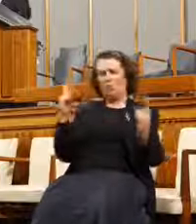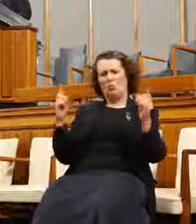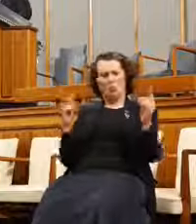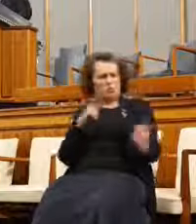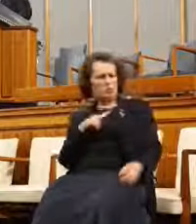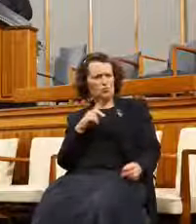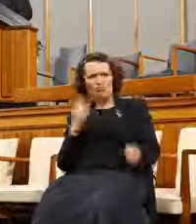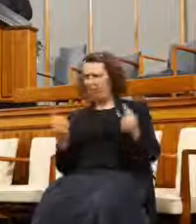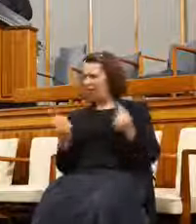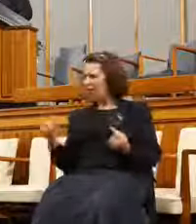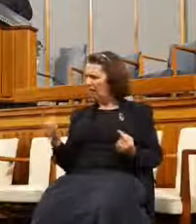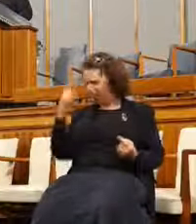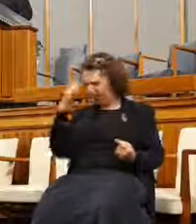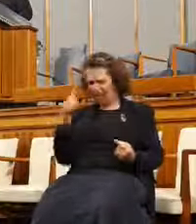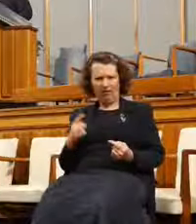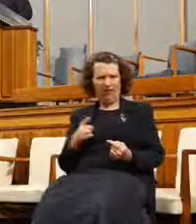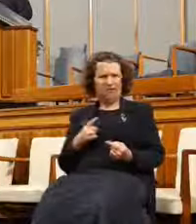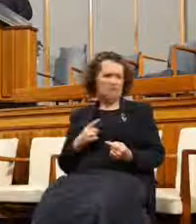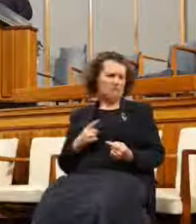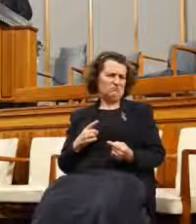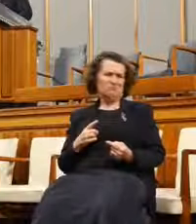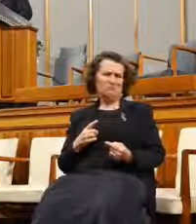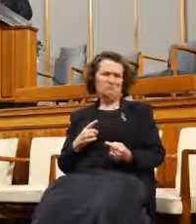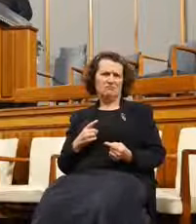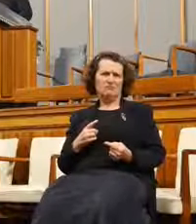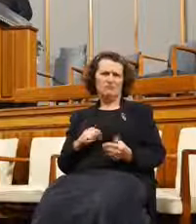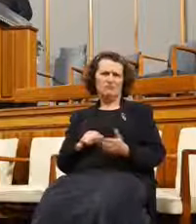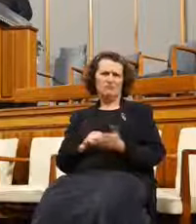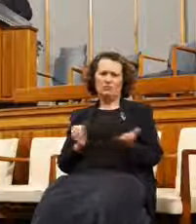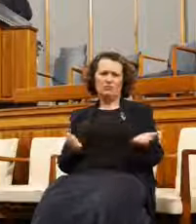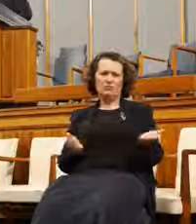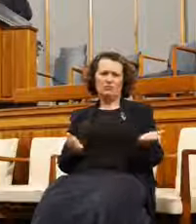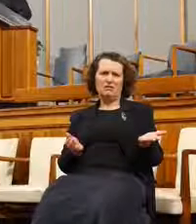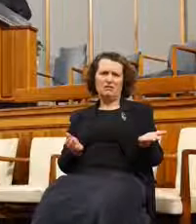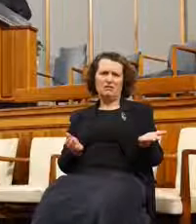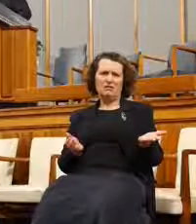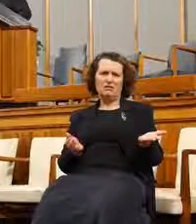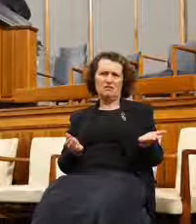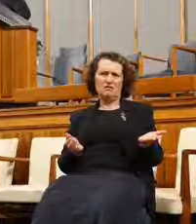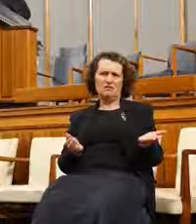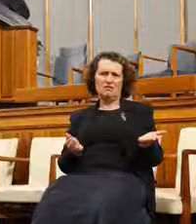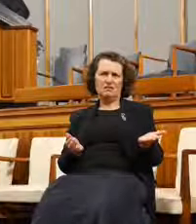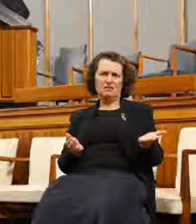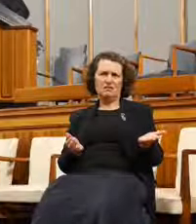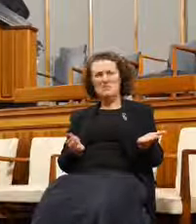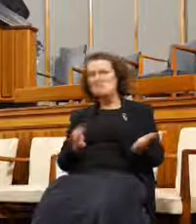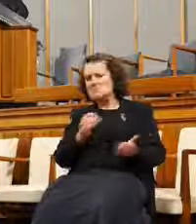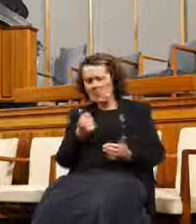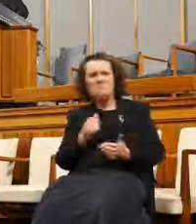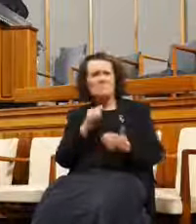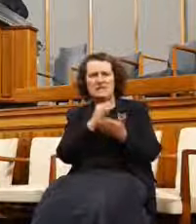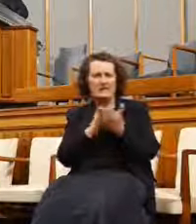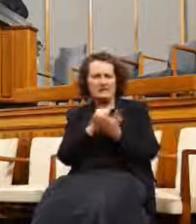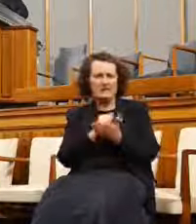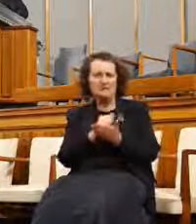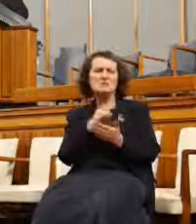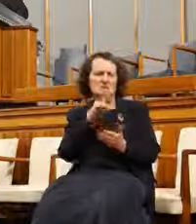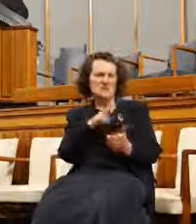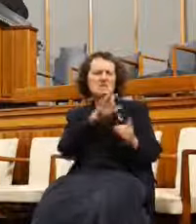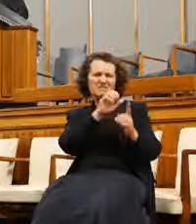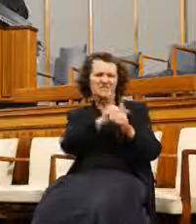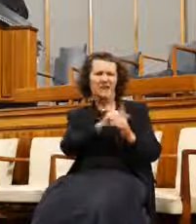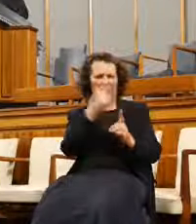be very obvious, very glaring, very horrible, but mostly we hide the worst